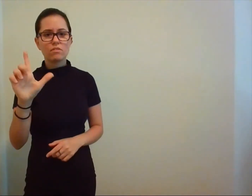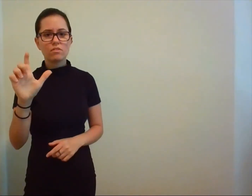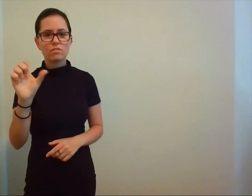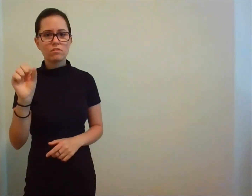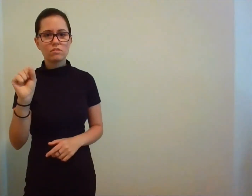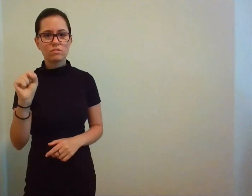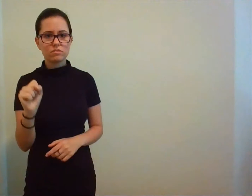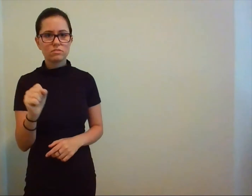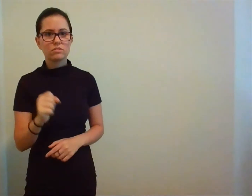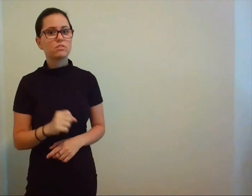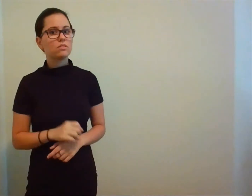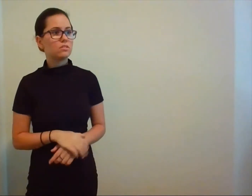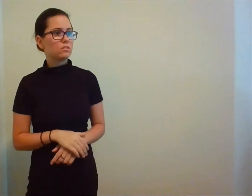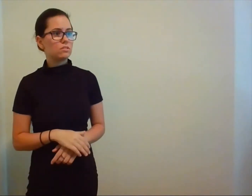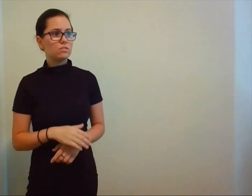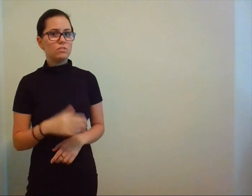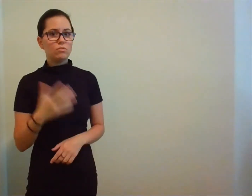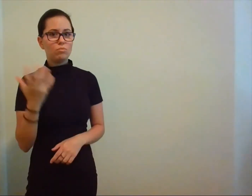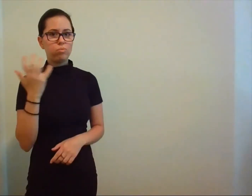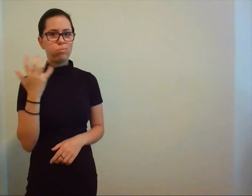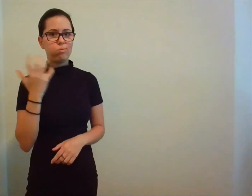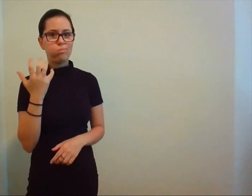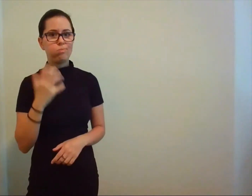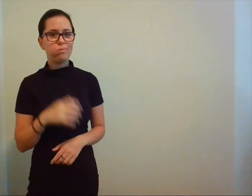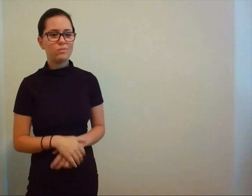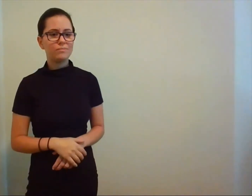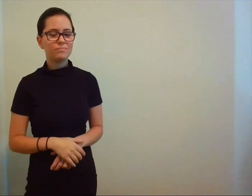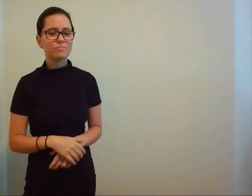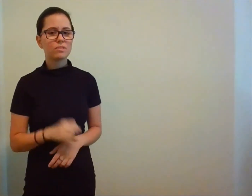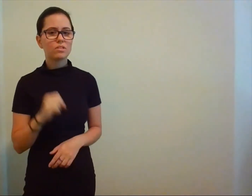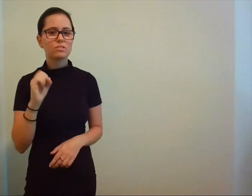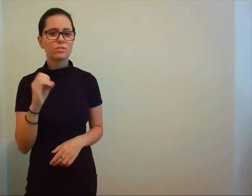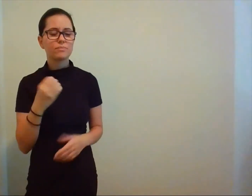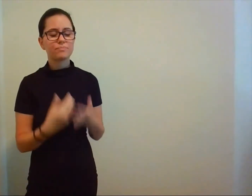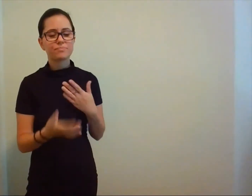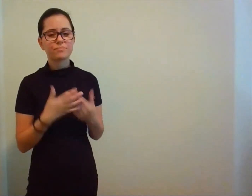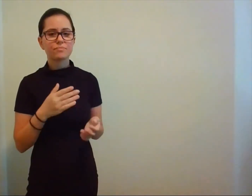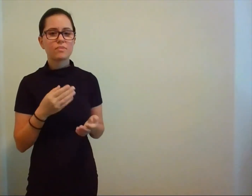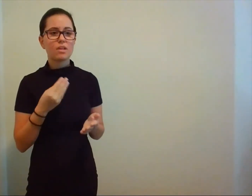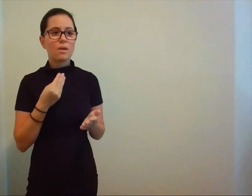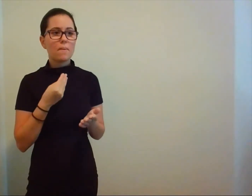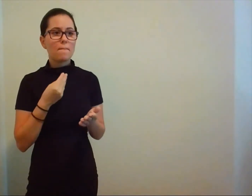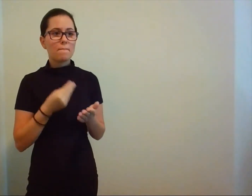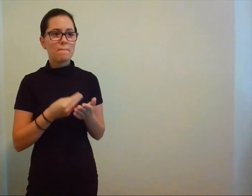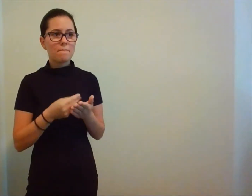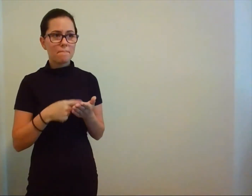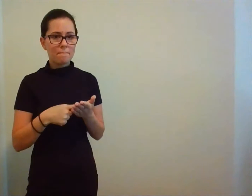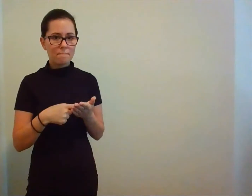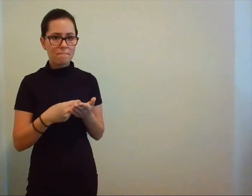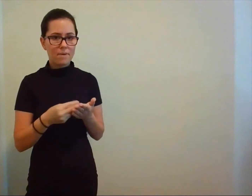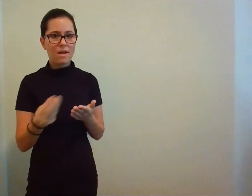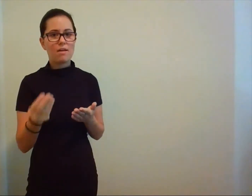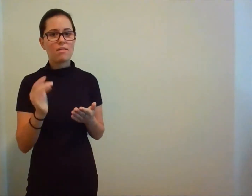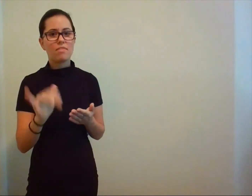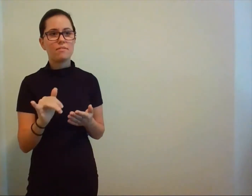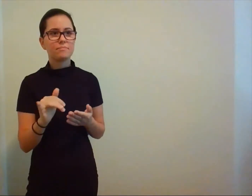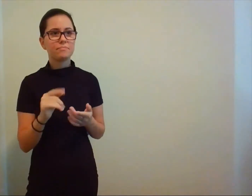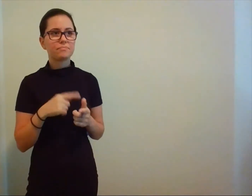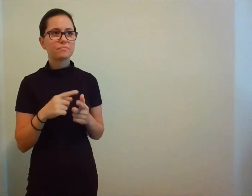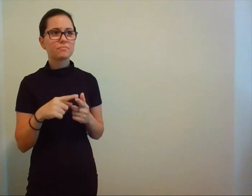like, they don't have them, but I got the Ruffles, and I got Pringles sour cream and cheddar. Okay, we've got lots of options. A few days later, I'm like, we